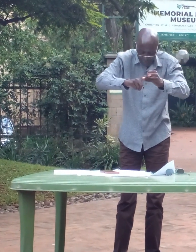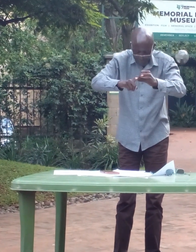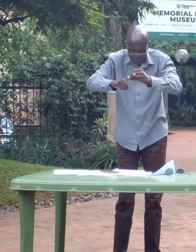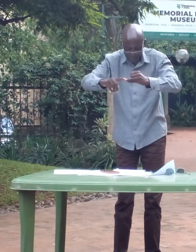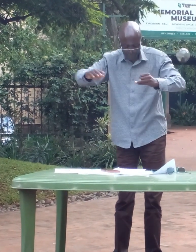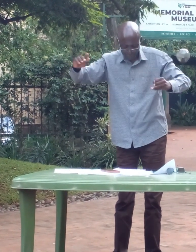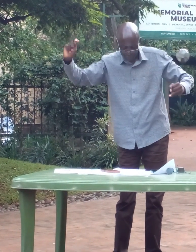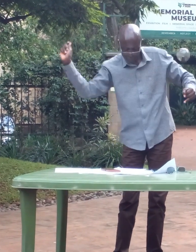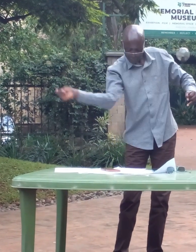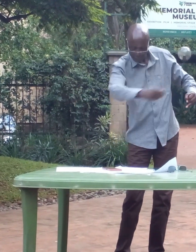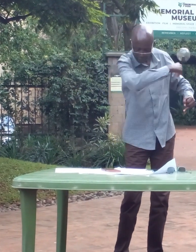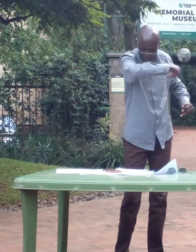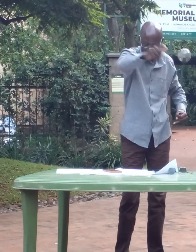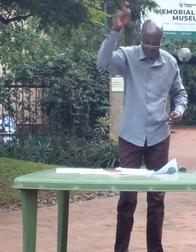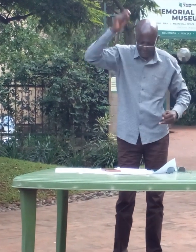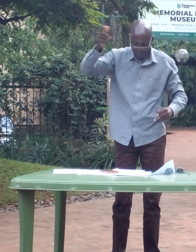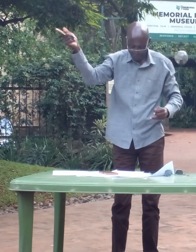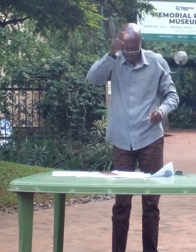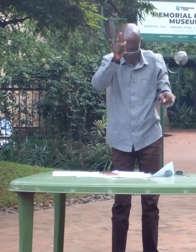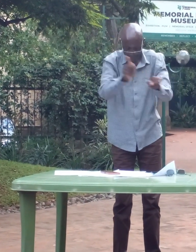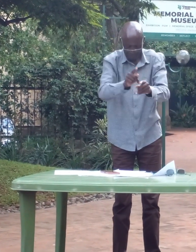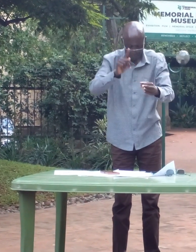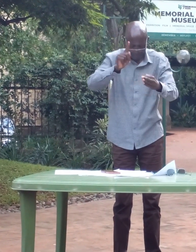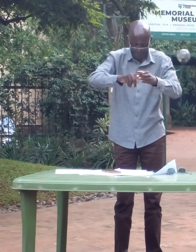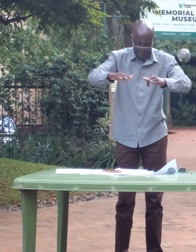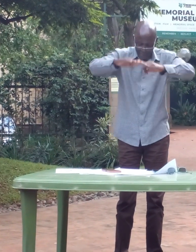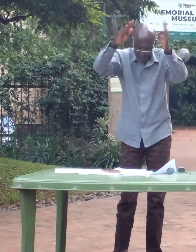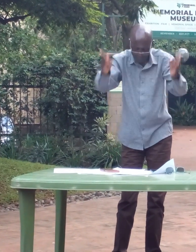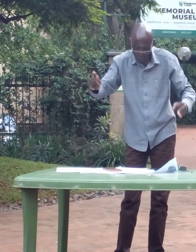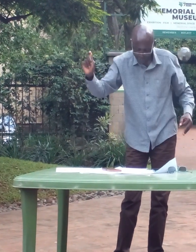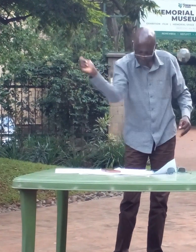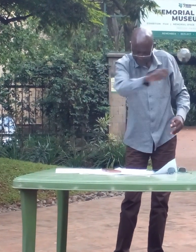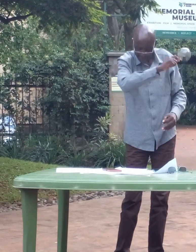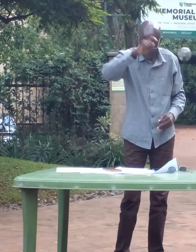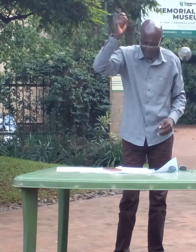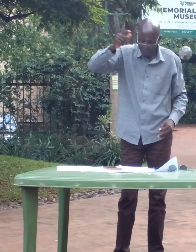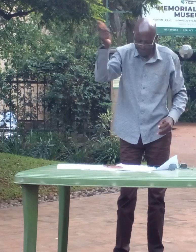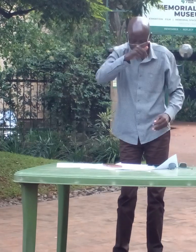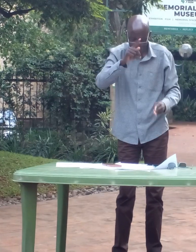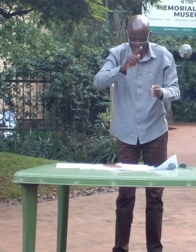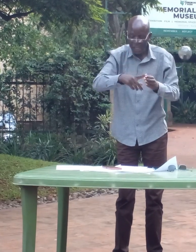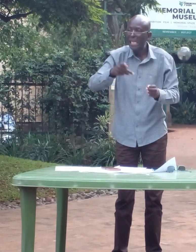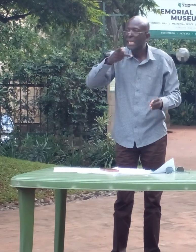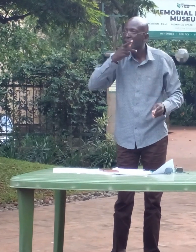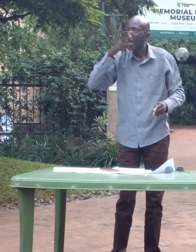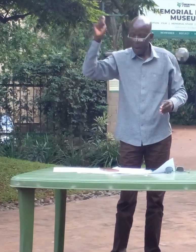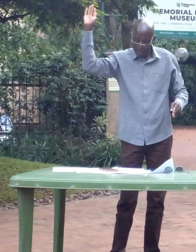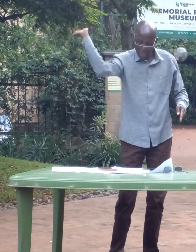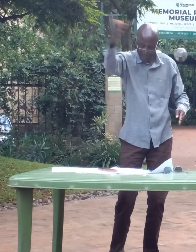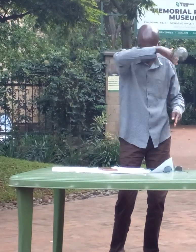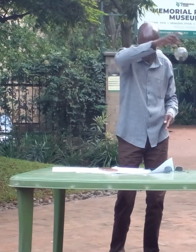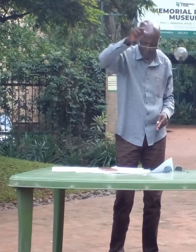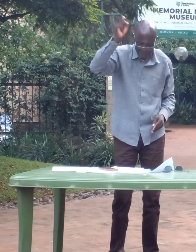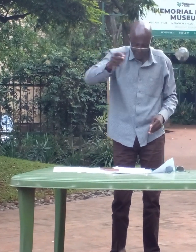video. For tennis, video yourself also. For tennis also, badminton